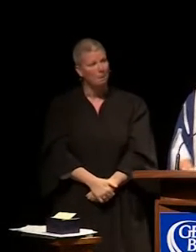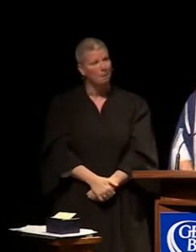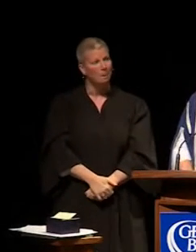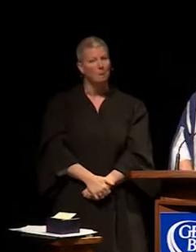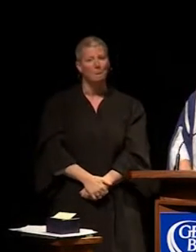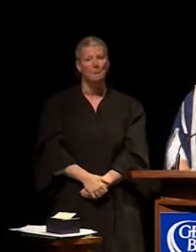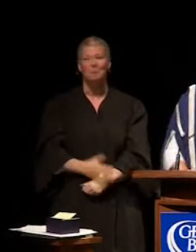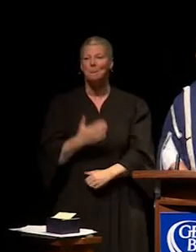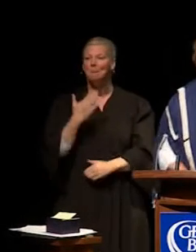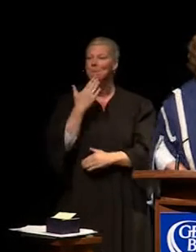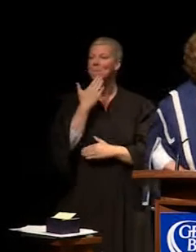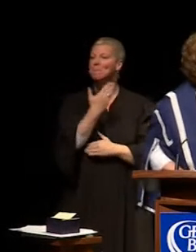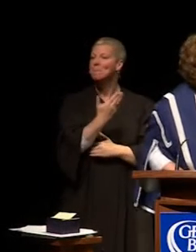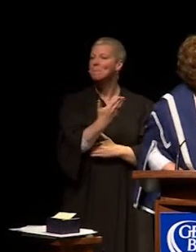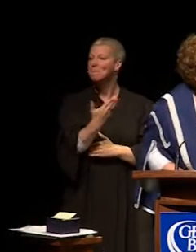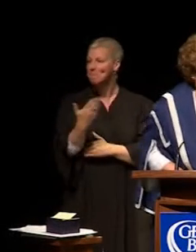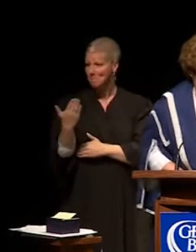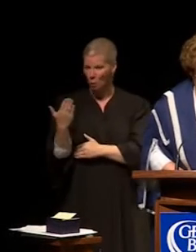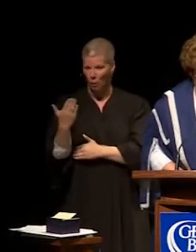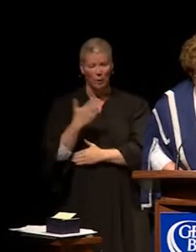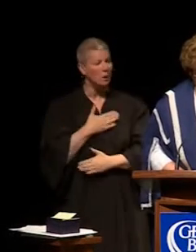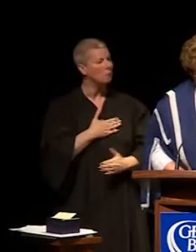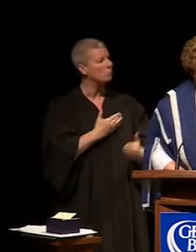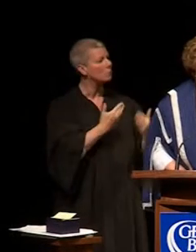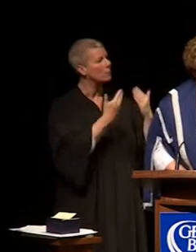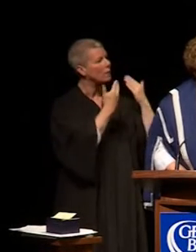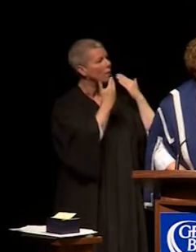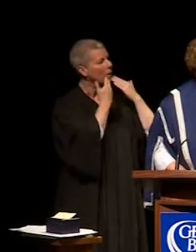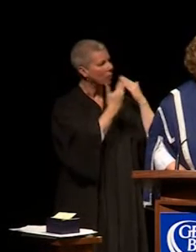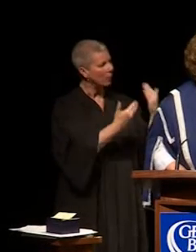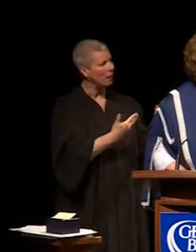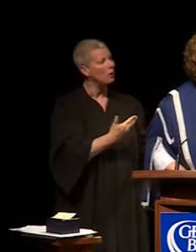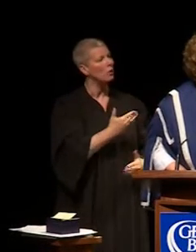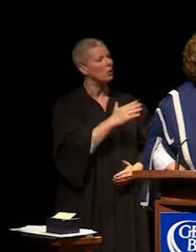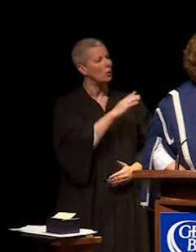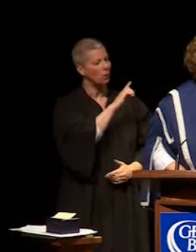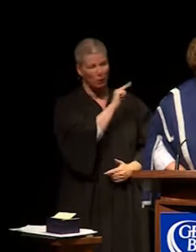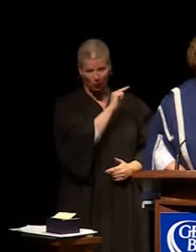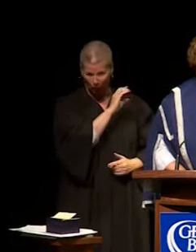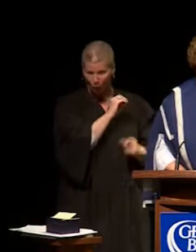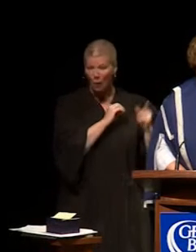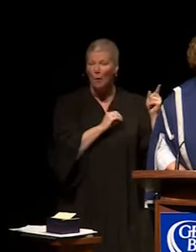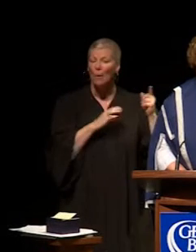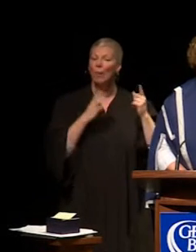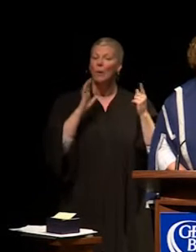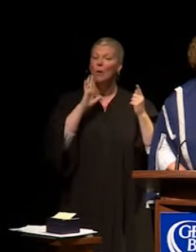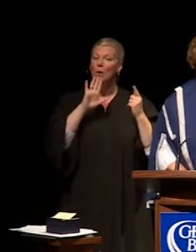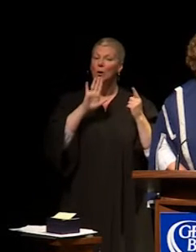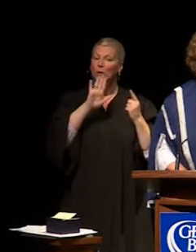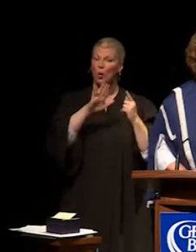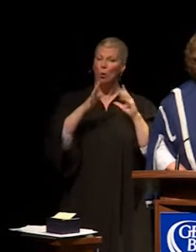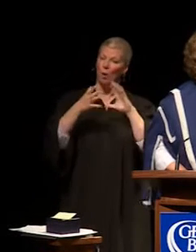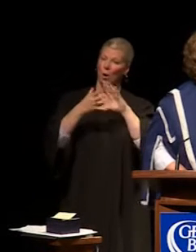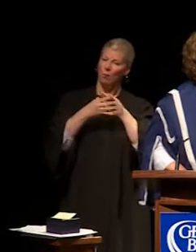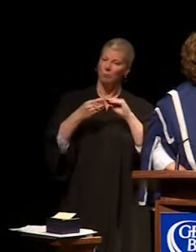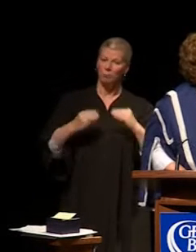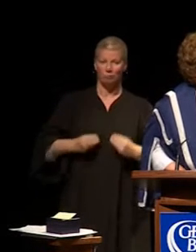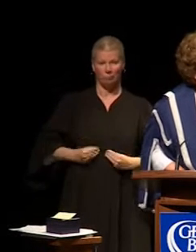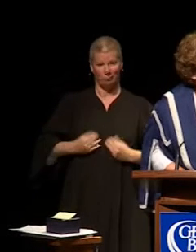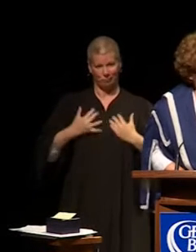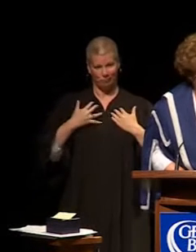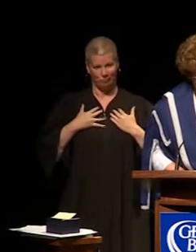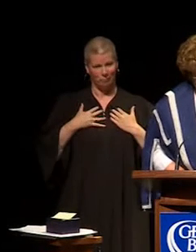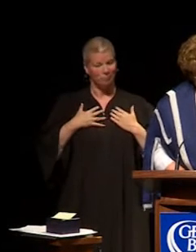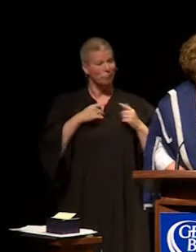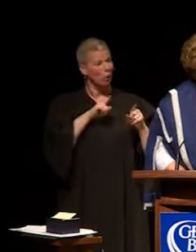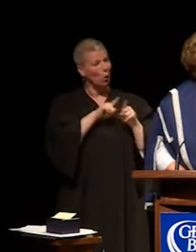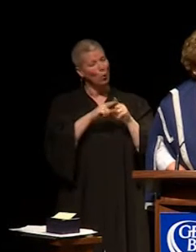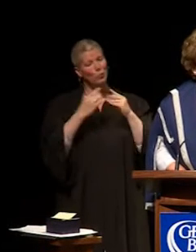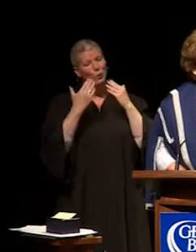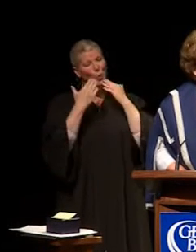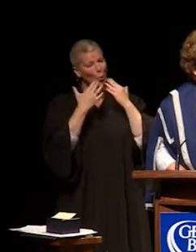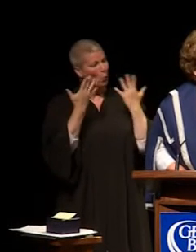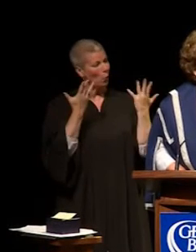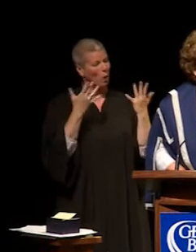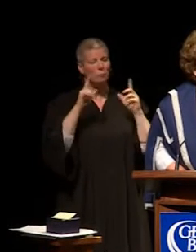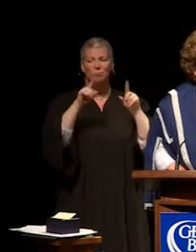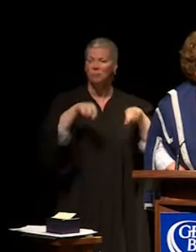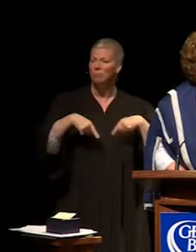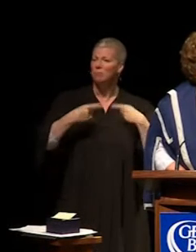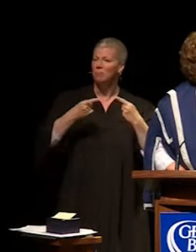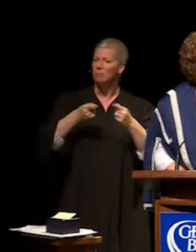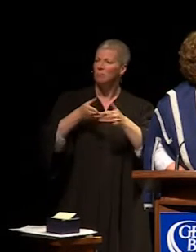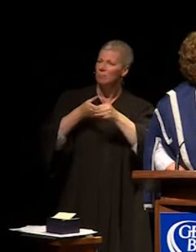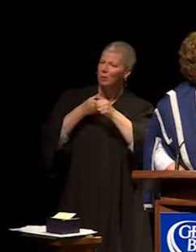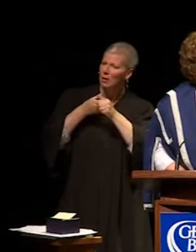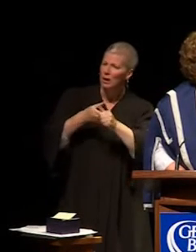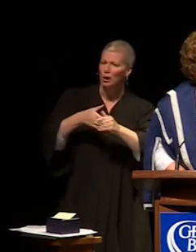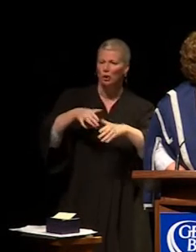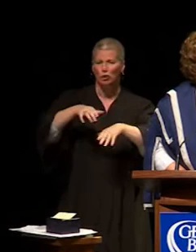Good morning. Thank you, Mr. Delzato, not only for that encouraging address, but for your leadership in the construction sector. And